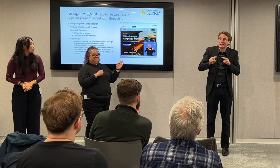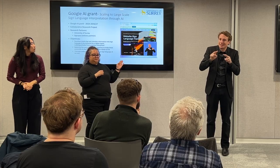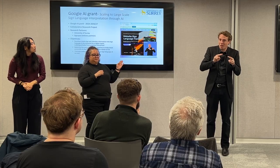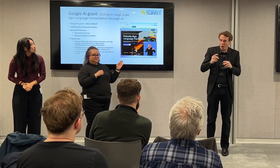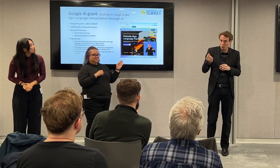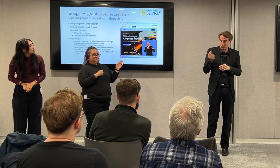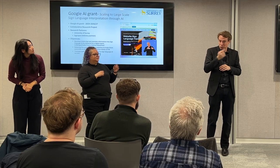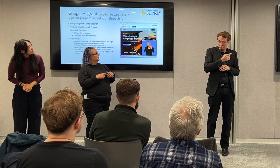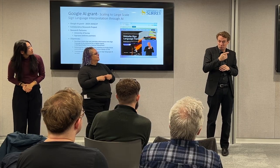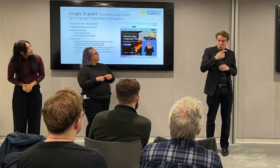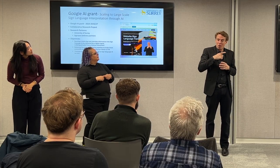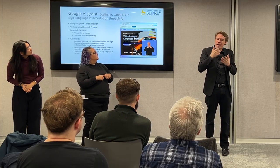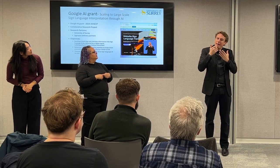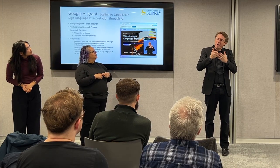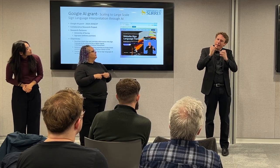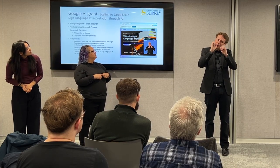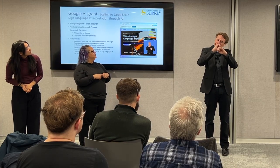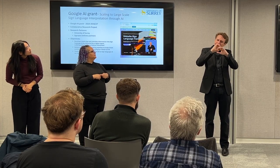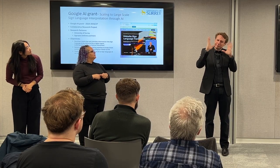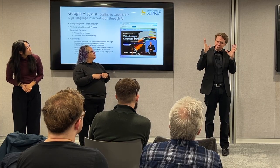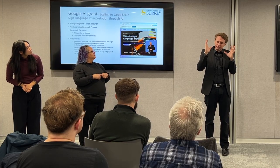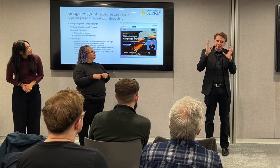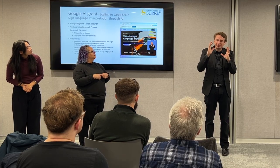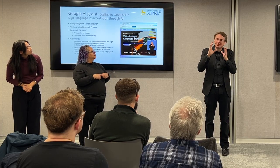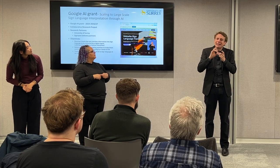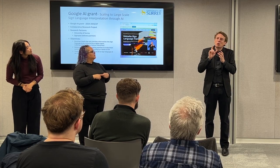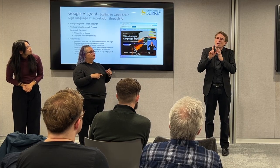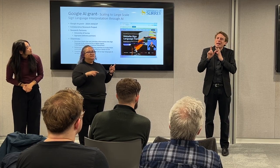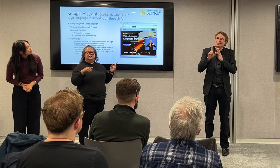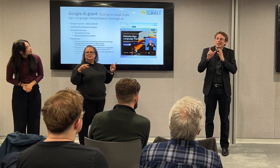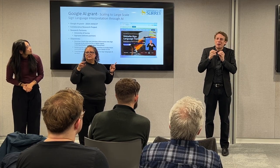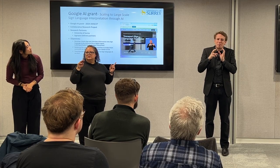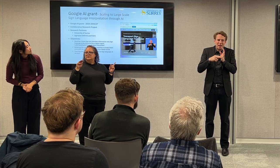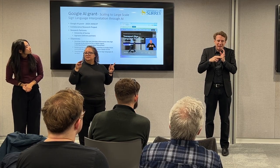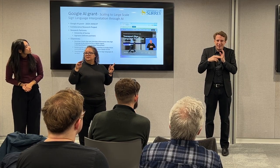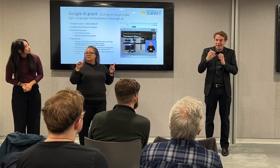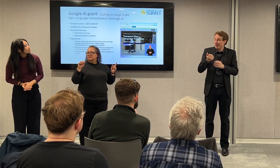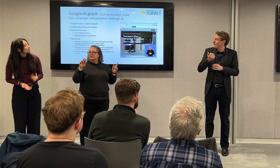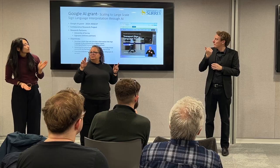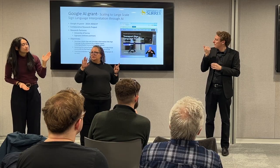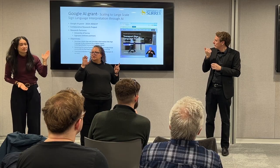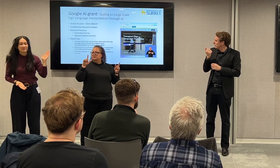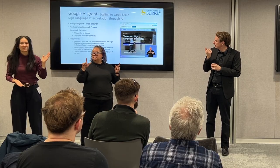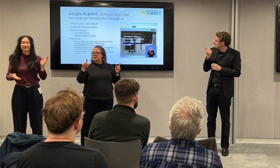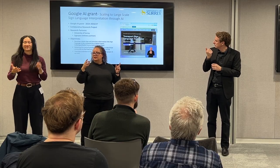what Ben will show later. So this is Marcel Hirschman. This is a human,